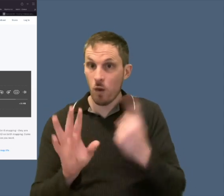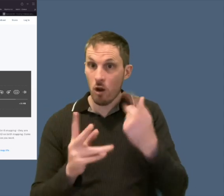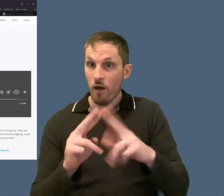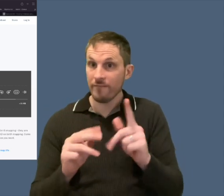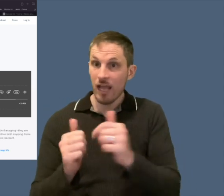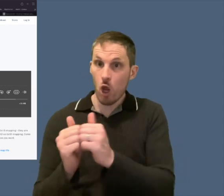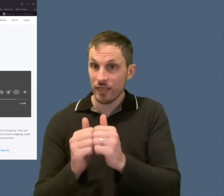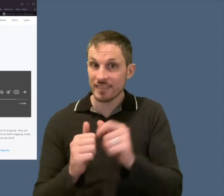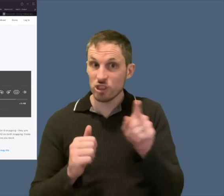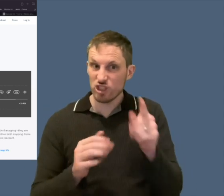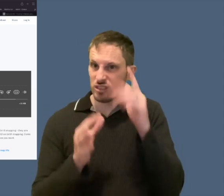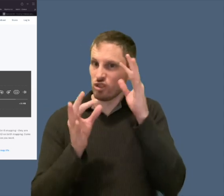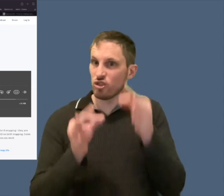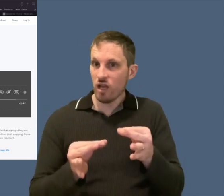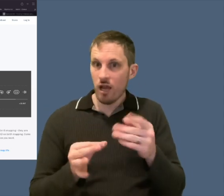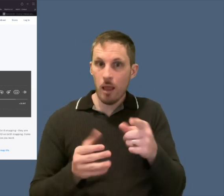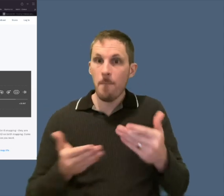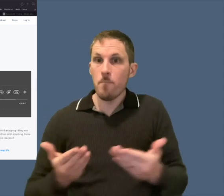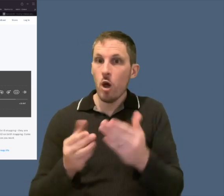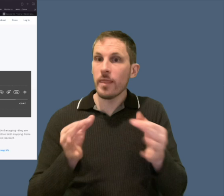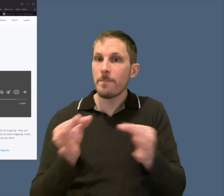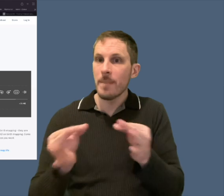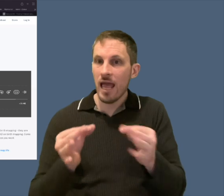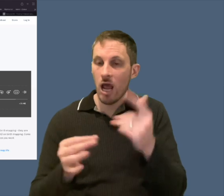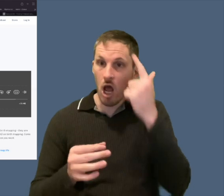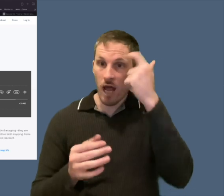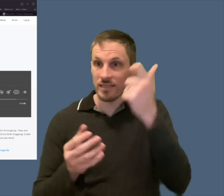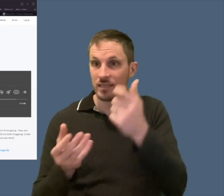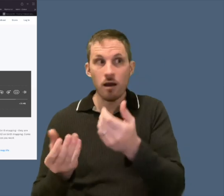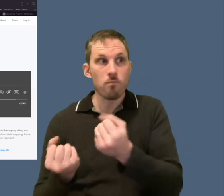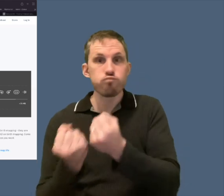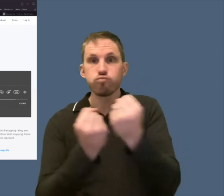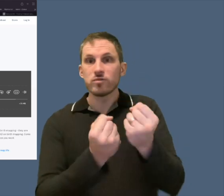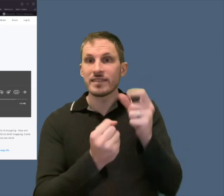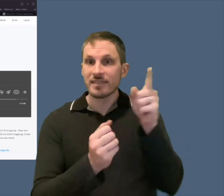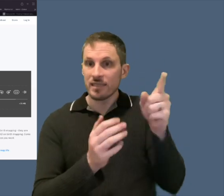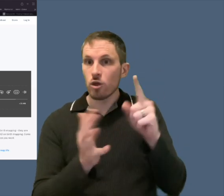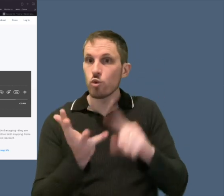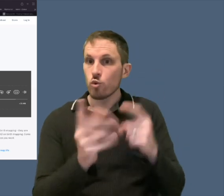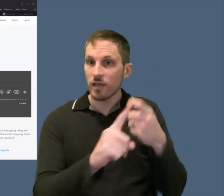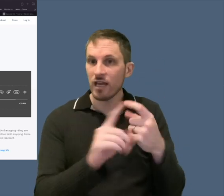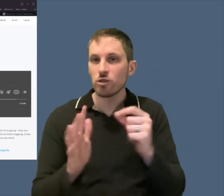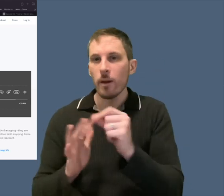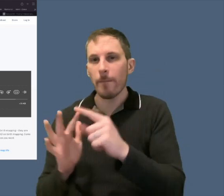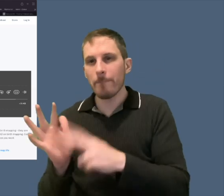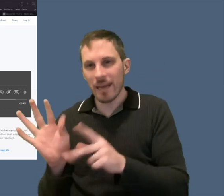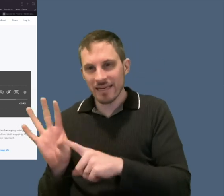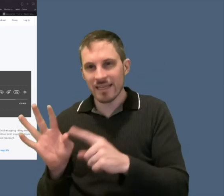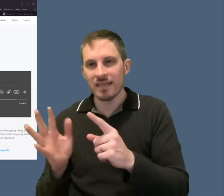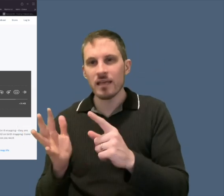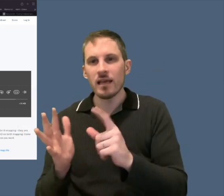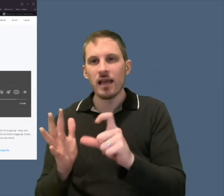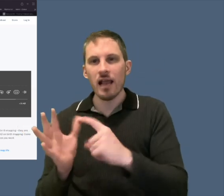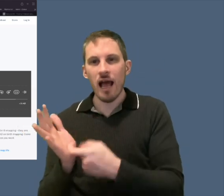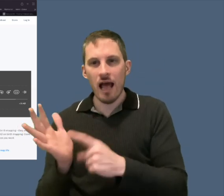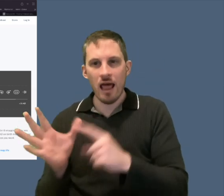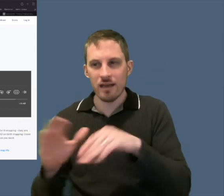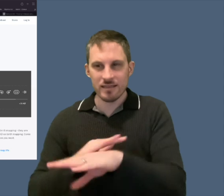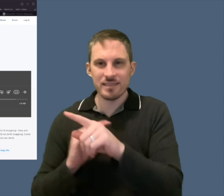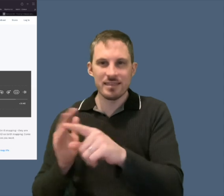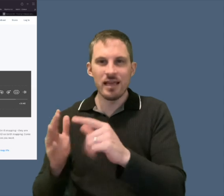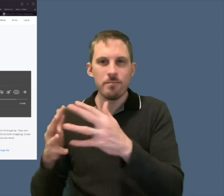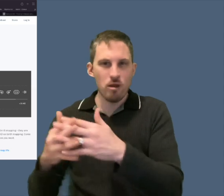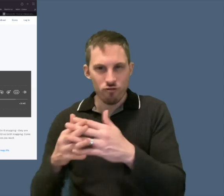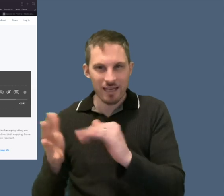she decided to take the birth plan concept across to the UK. So Penny Simpkin and Carla Ranke are based in Seattle, and